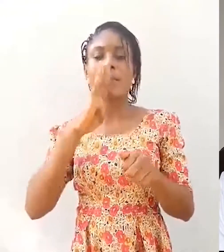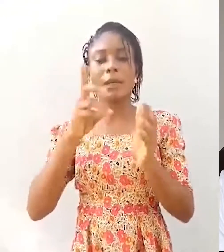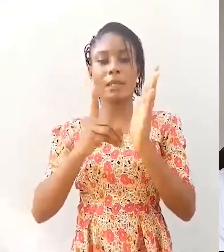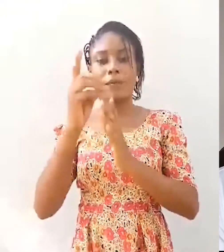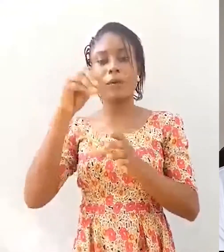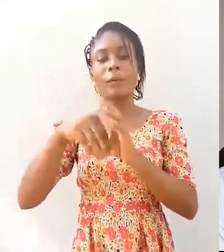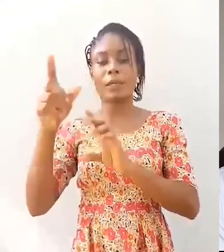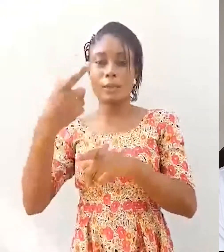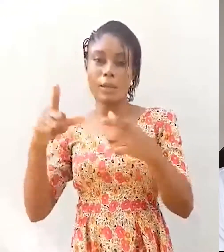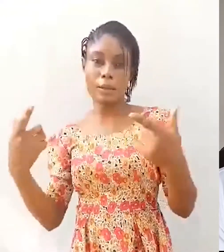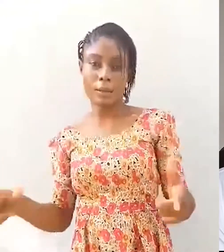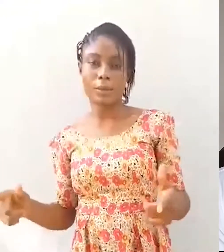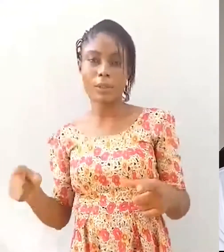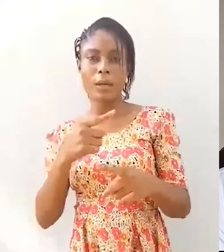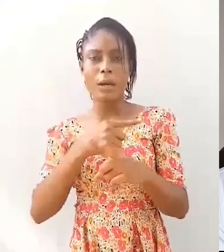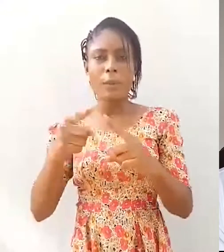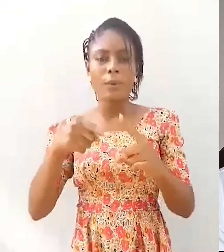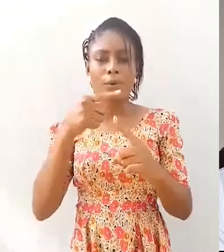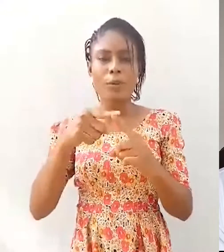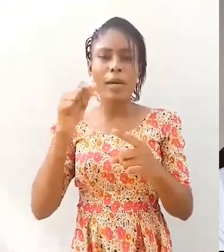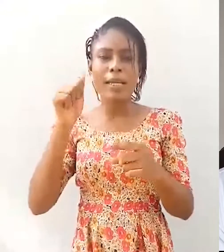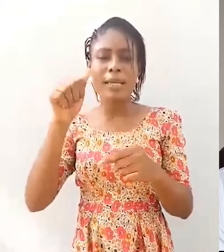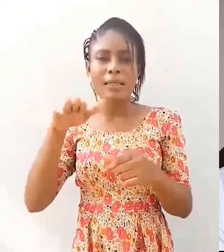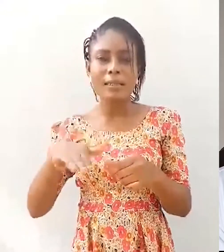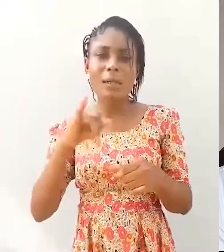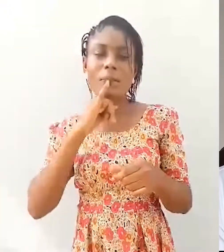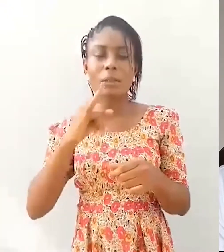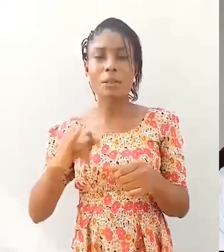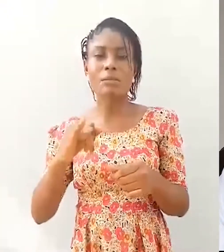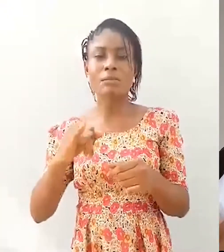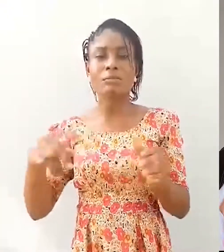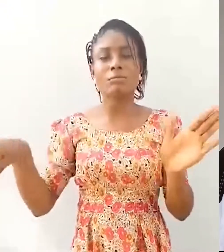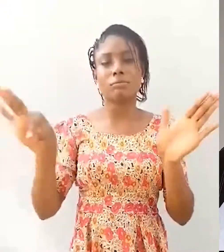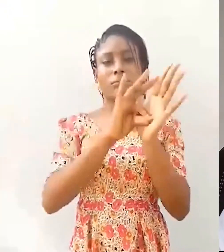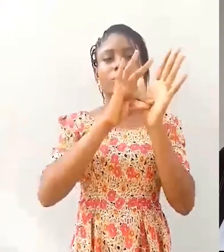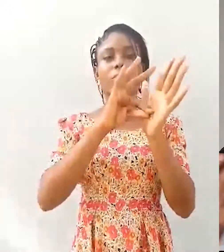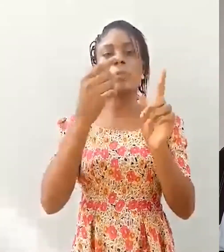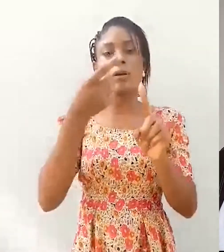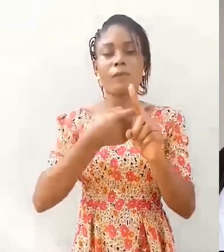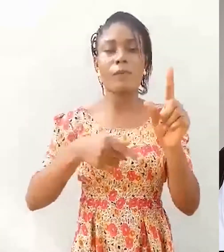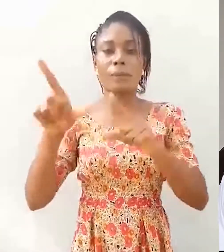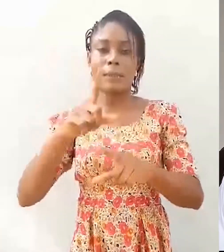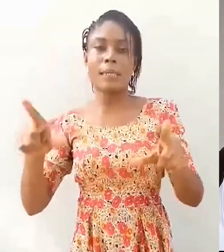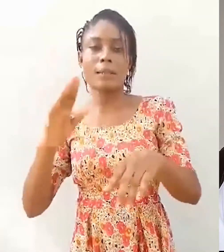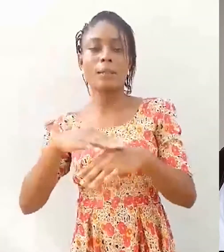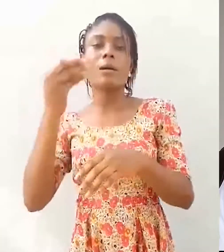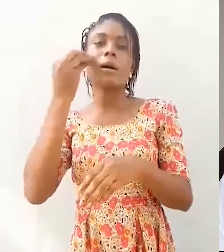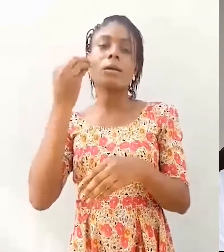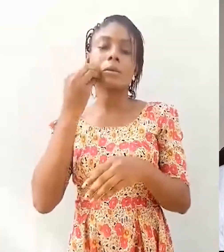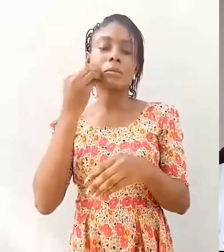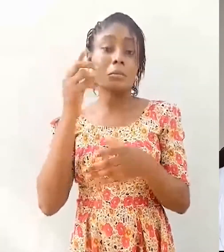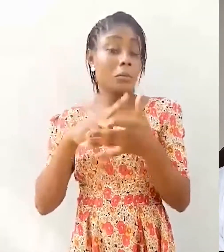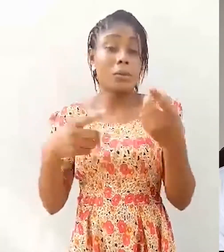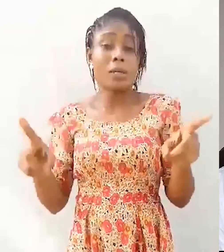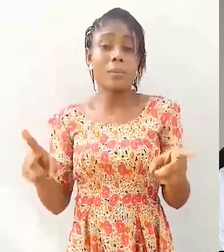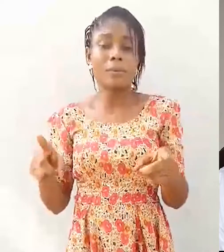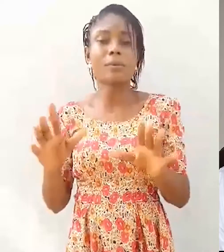signing, what happens? And we say that this happens